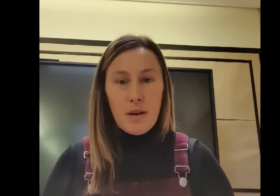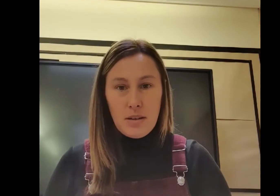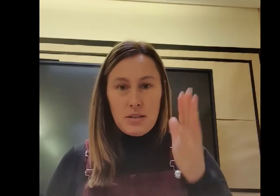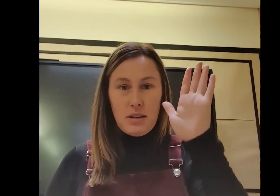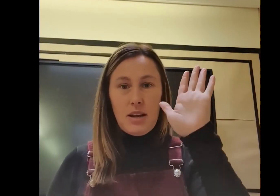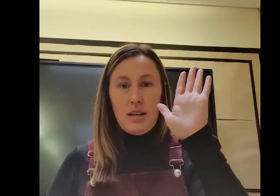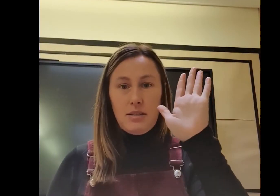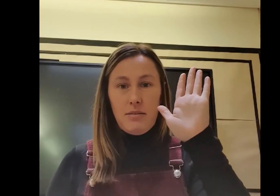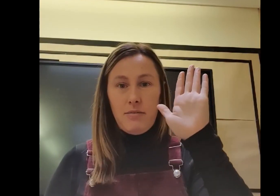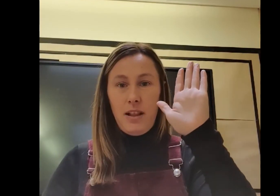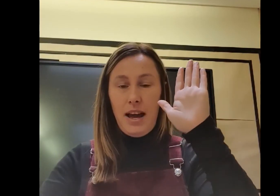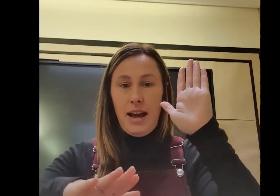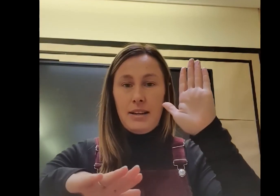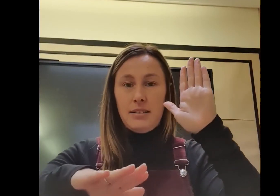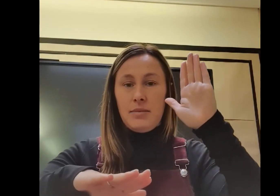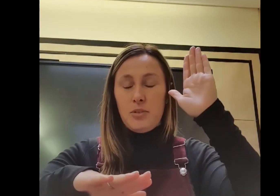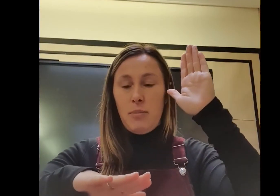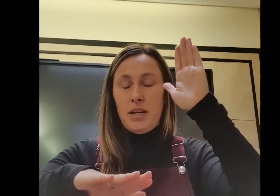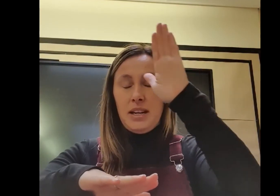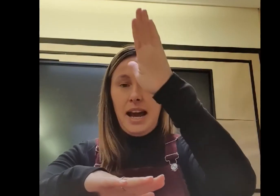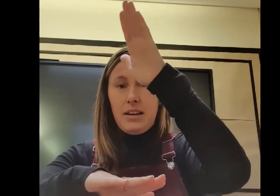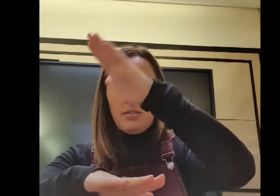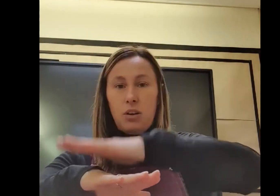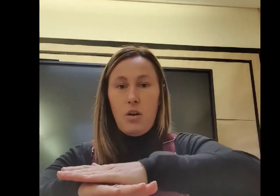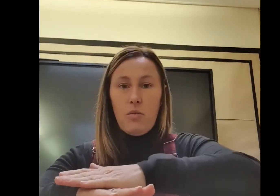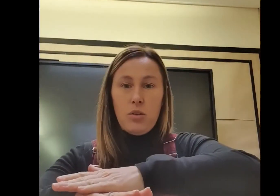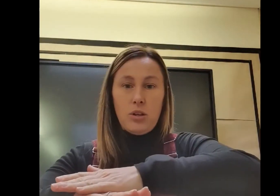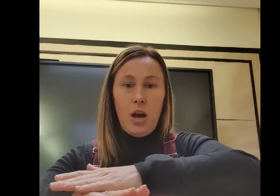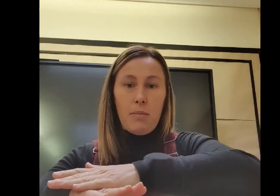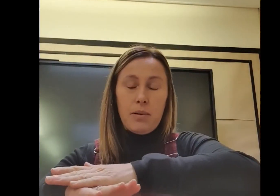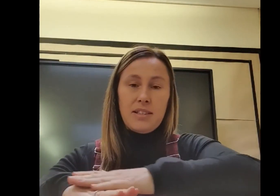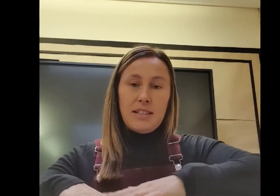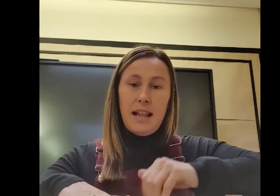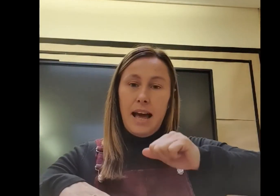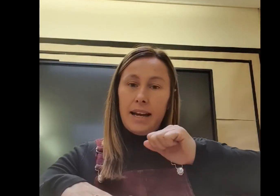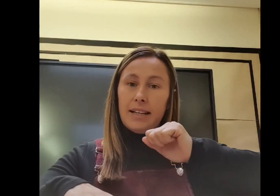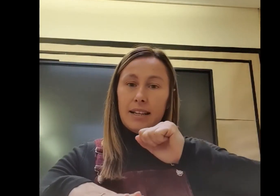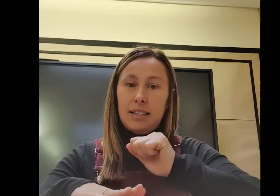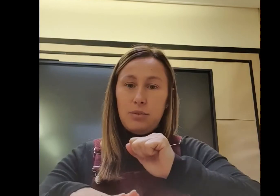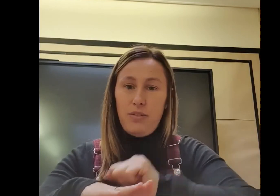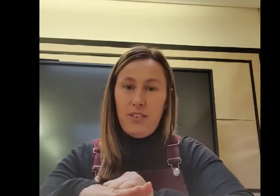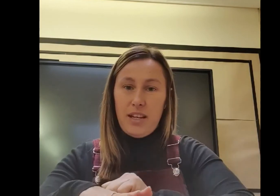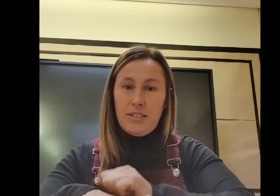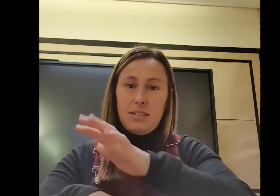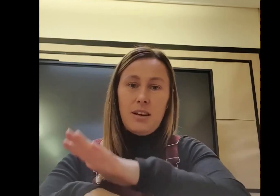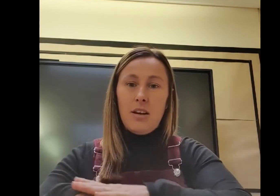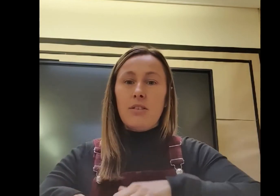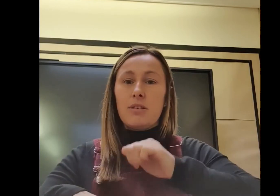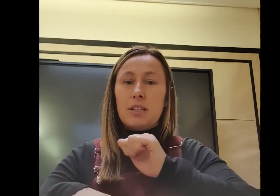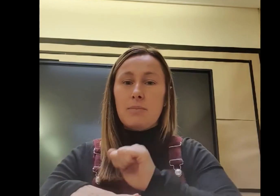Christmas is flat hand, dominant hand over the top, slide into a fist.